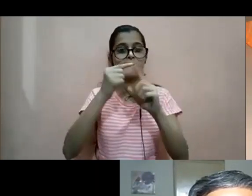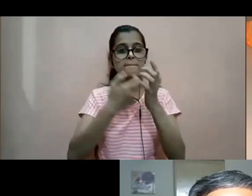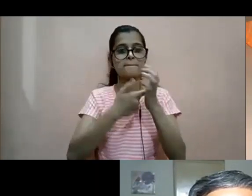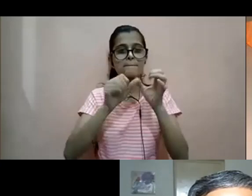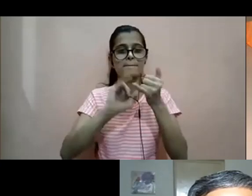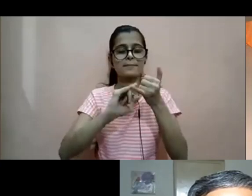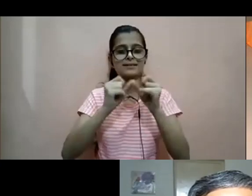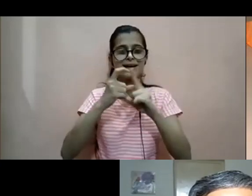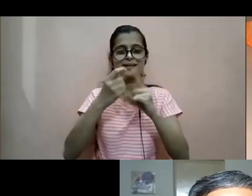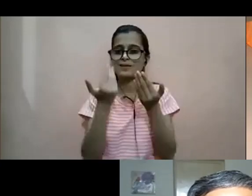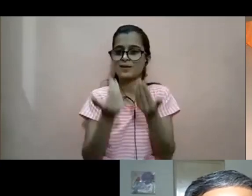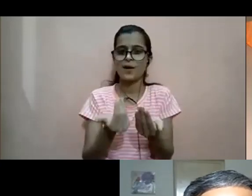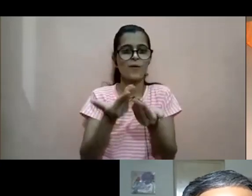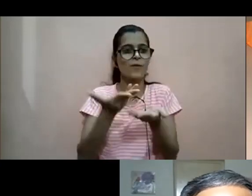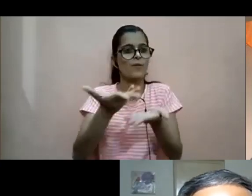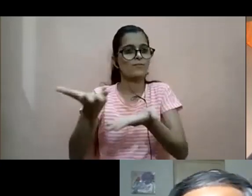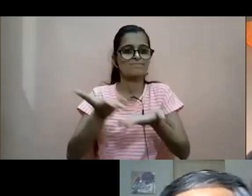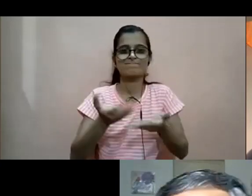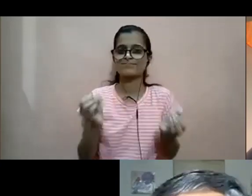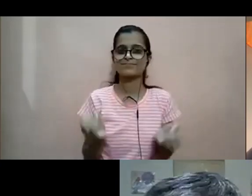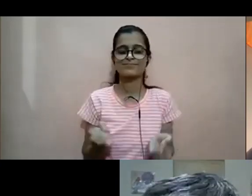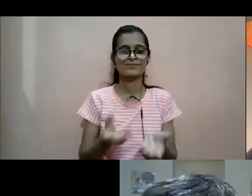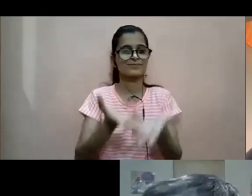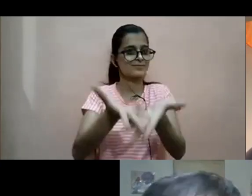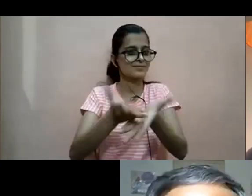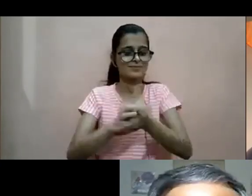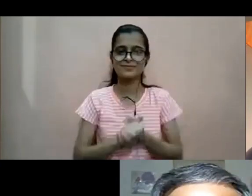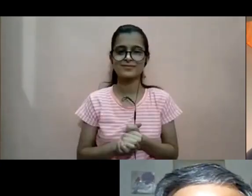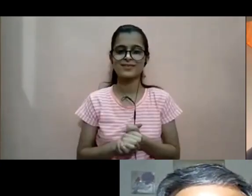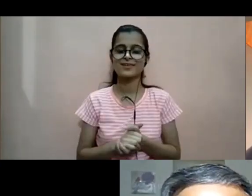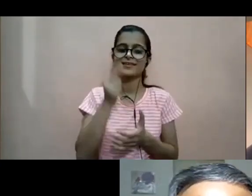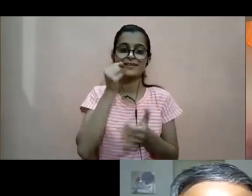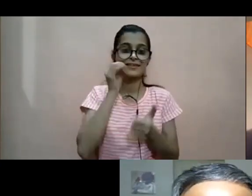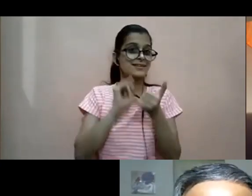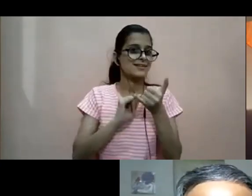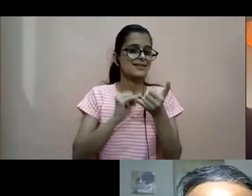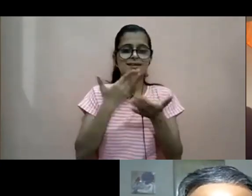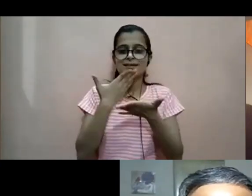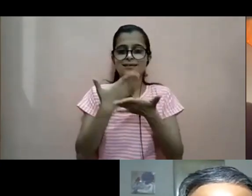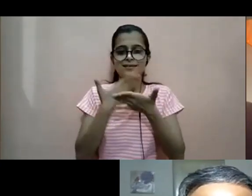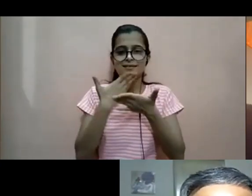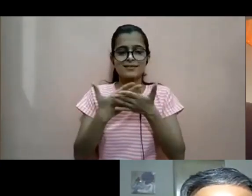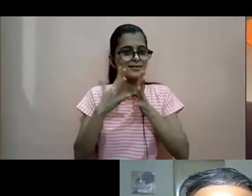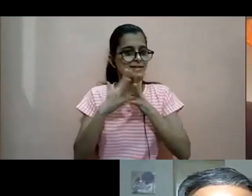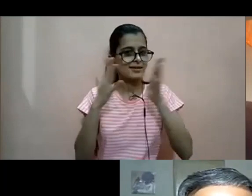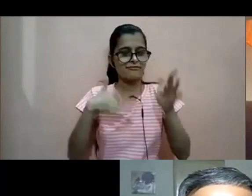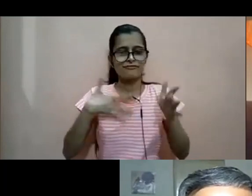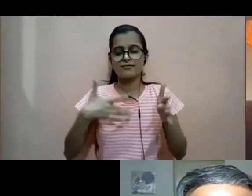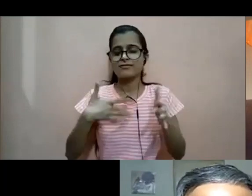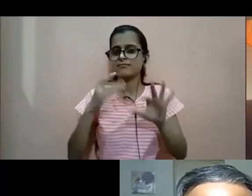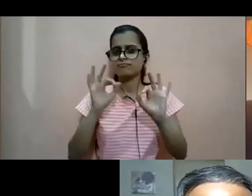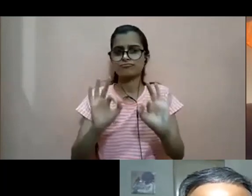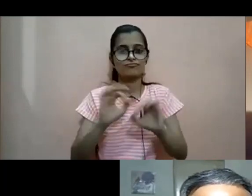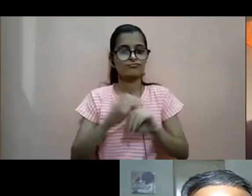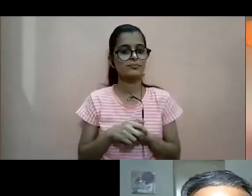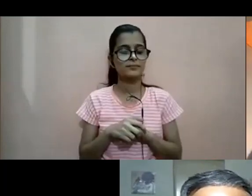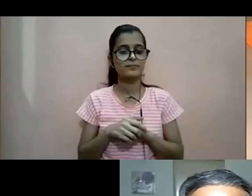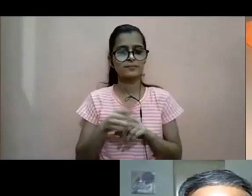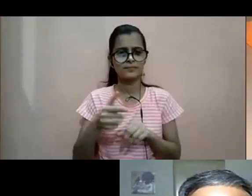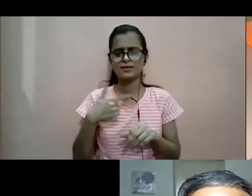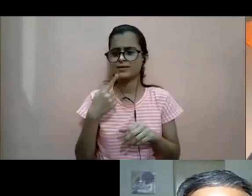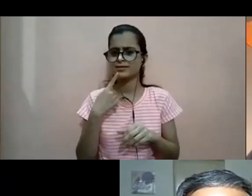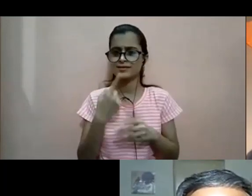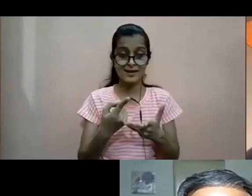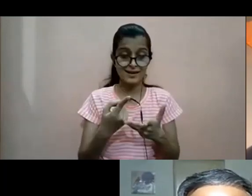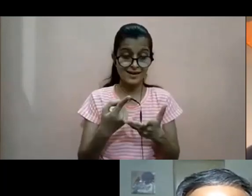is yours. Thank you, Somesh. Somesh is, as usual, very generous. What he hasn't said is